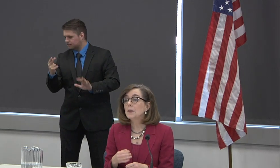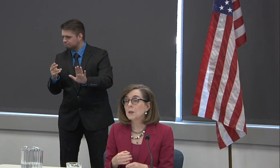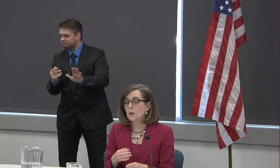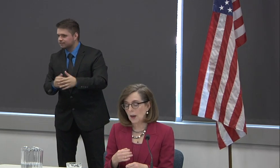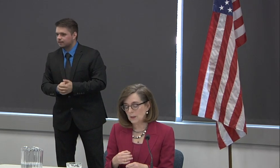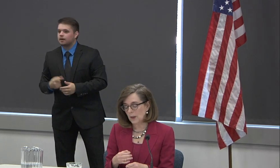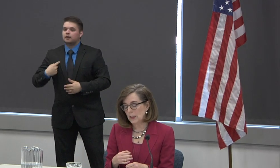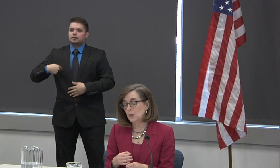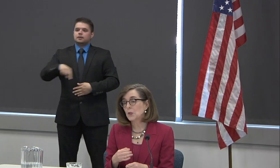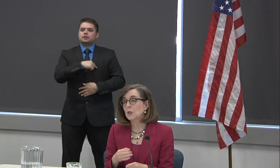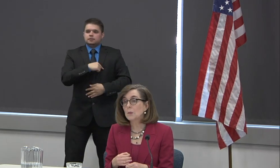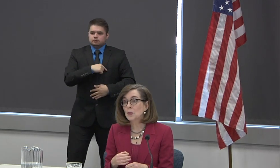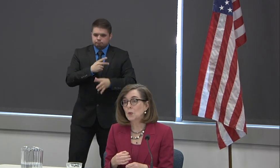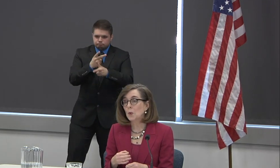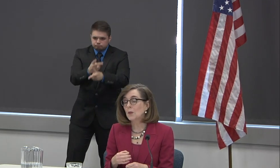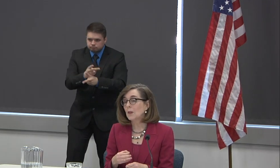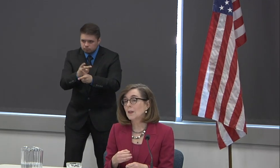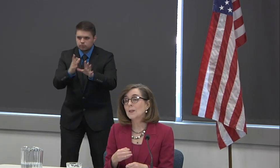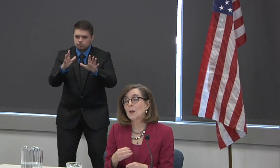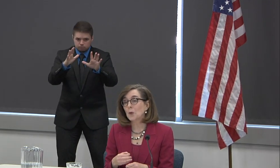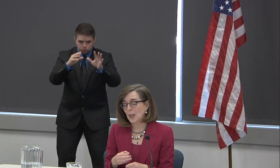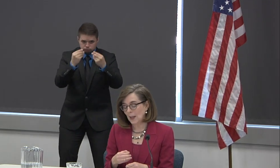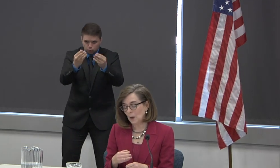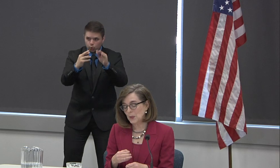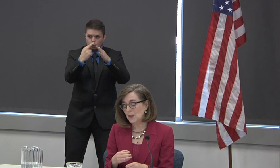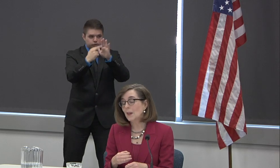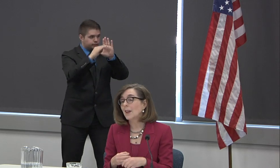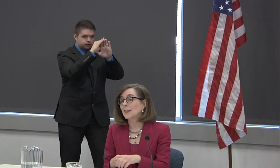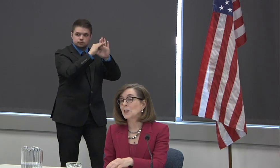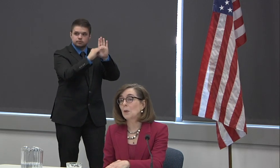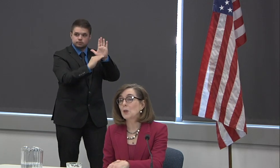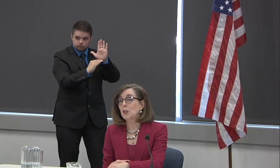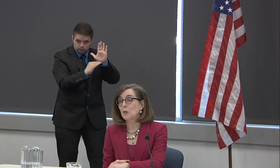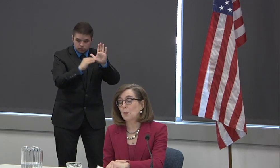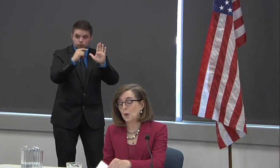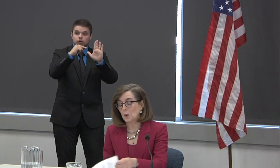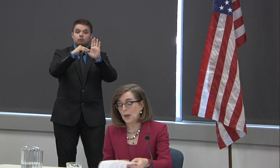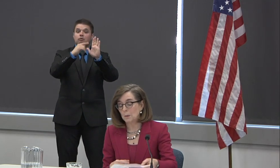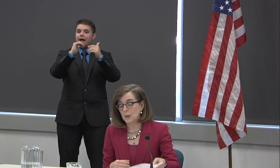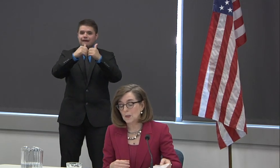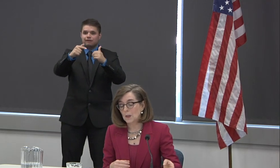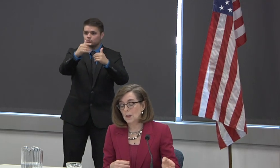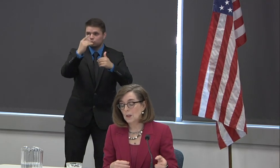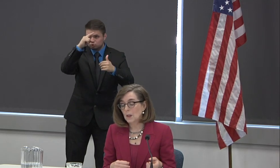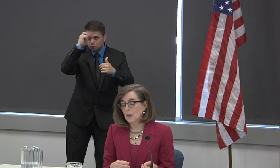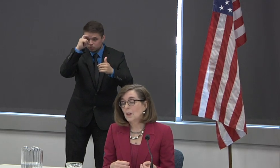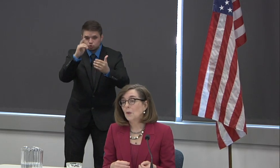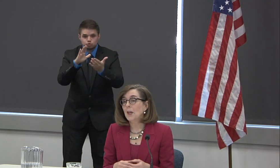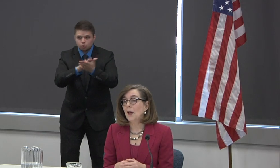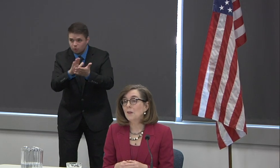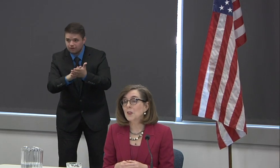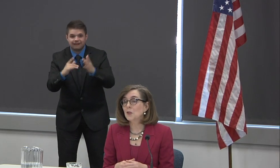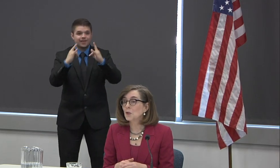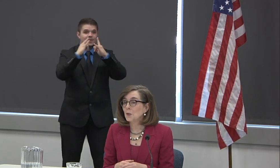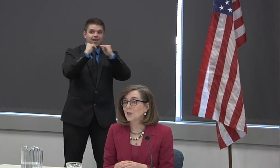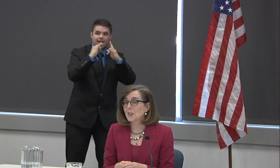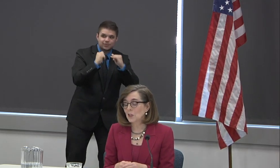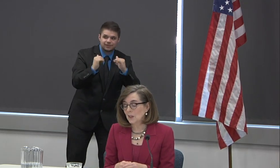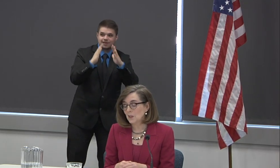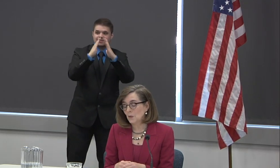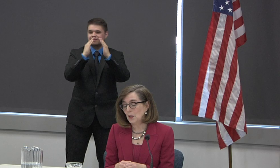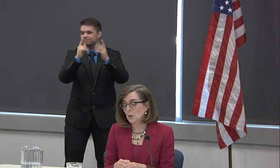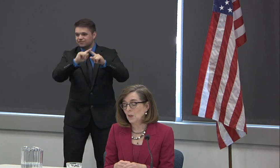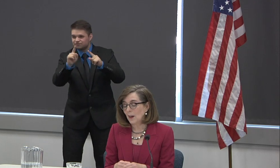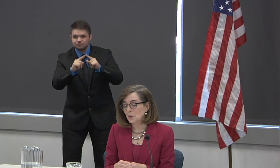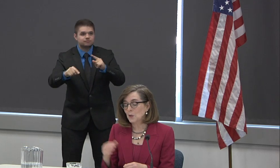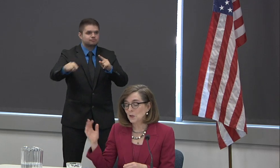clear guidelines for summer school, summer camps, and summer youth programs. We have consulted extensively